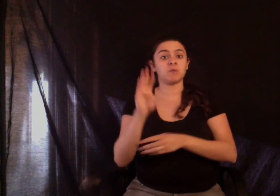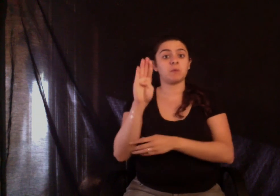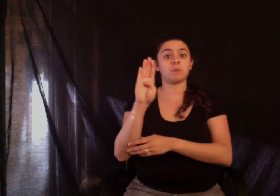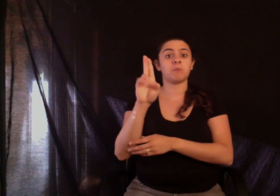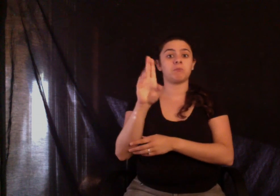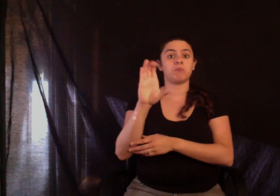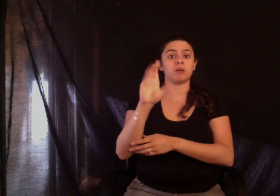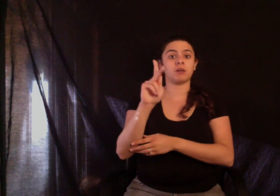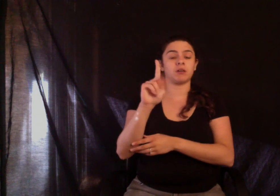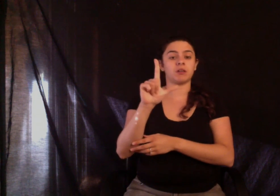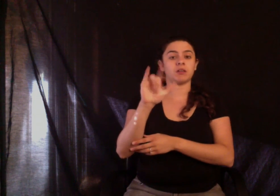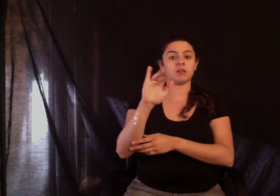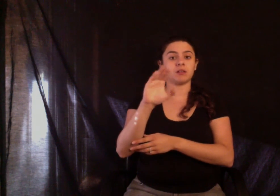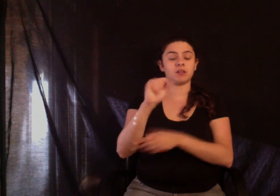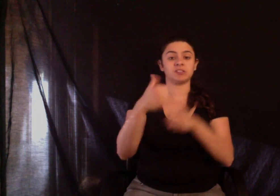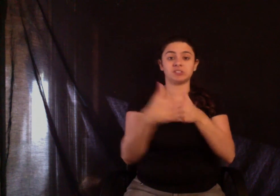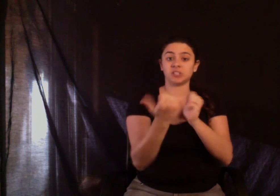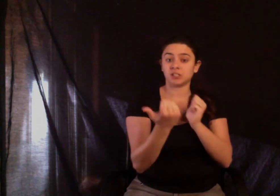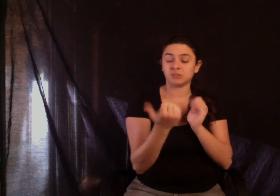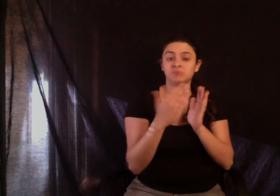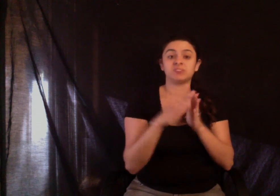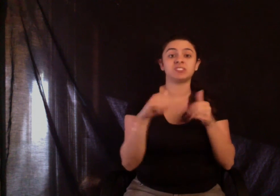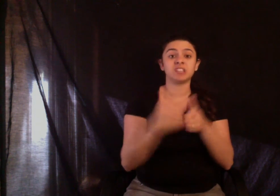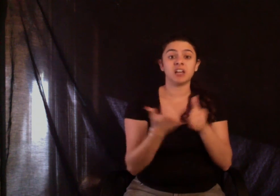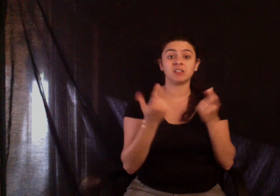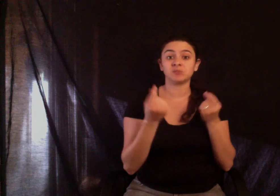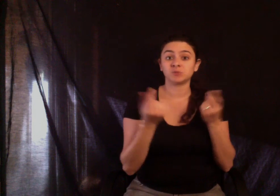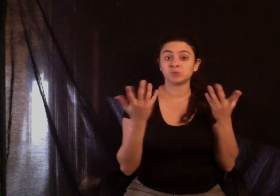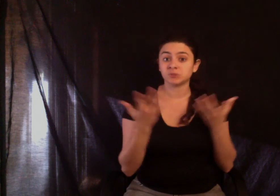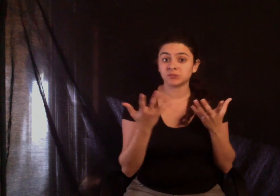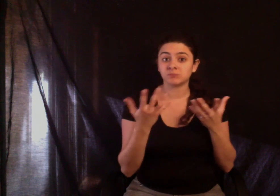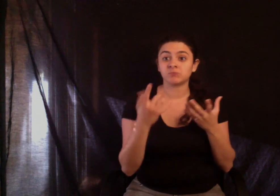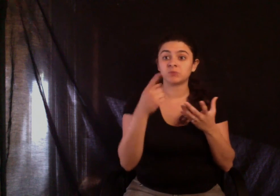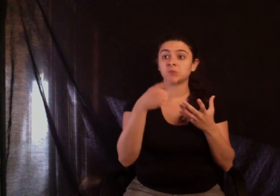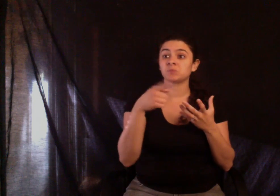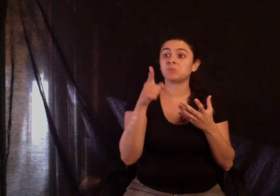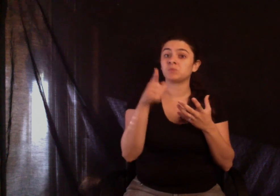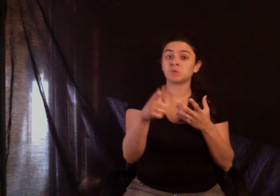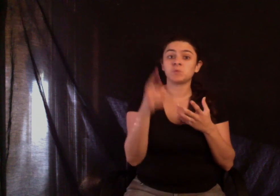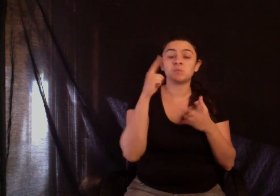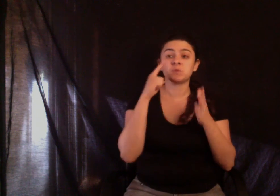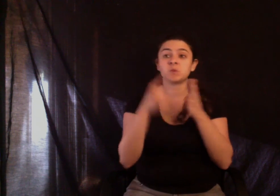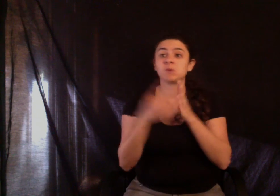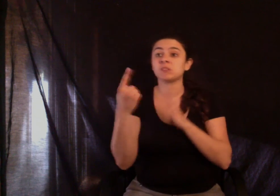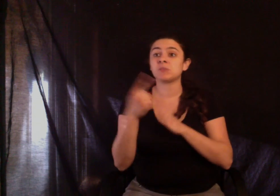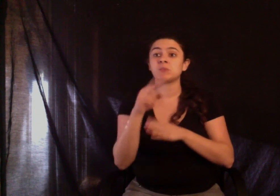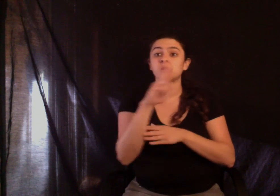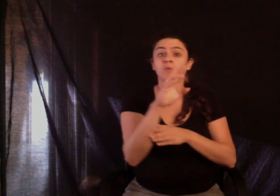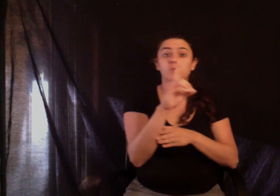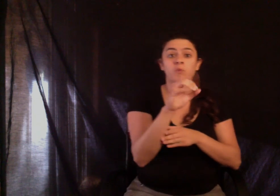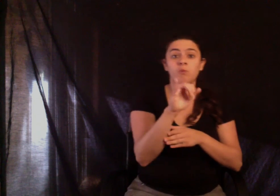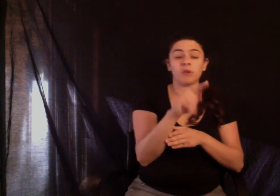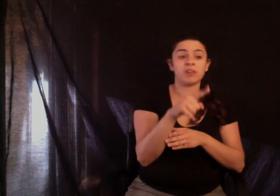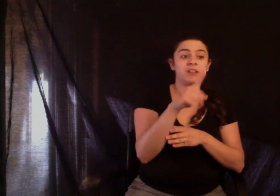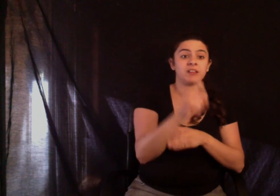2013's story. The challenge was, if you saw someone who's in need of a boost on Reddit, reach out and give them some words of